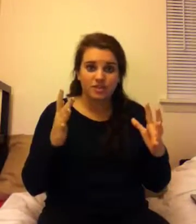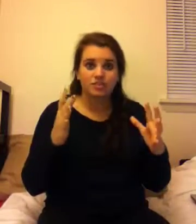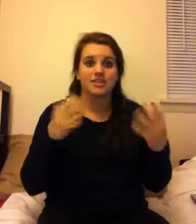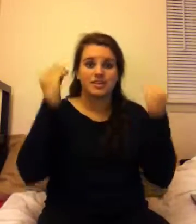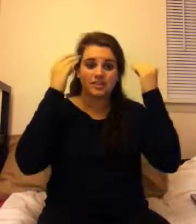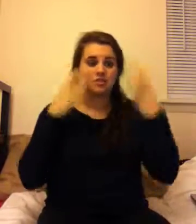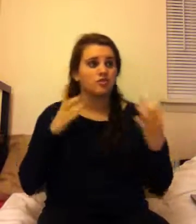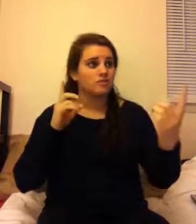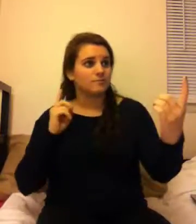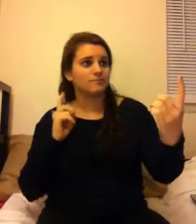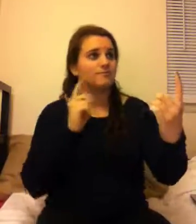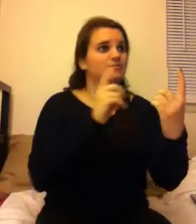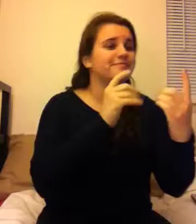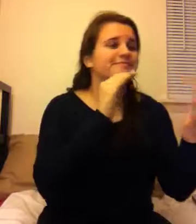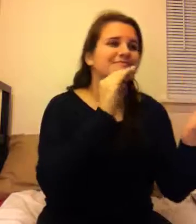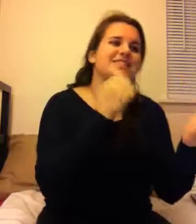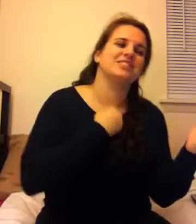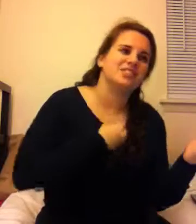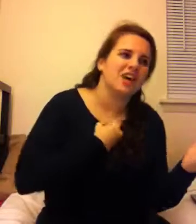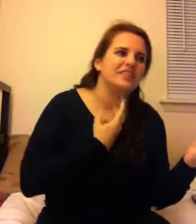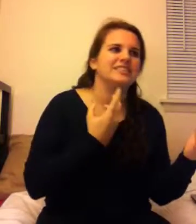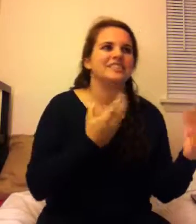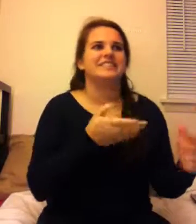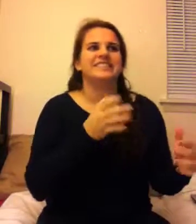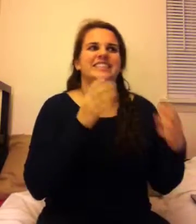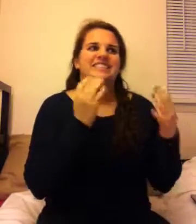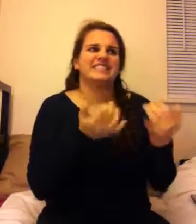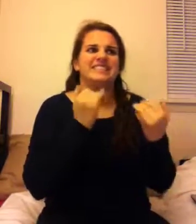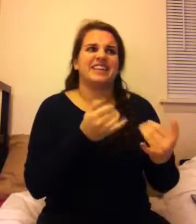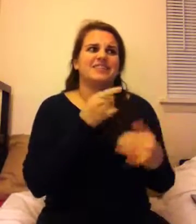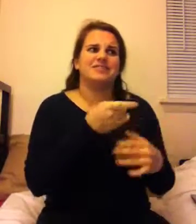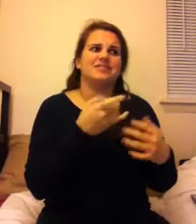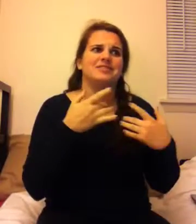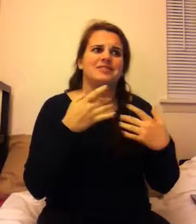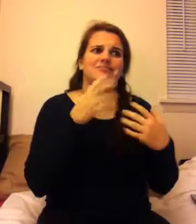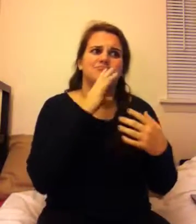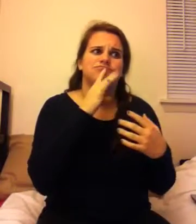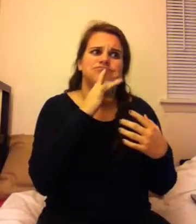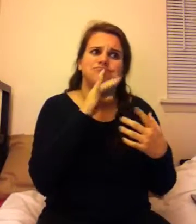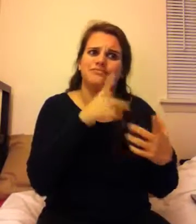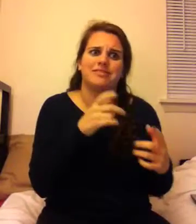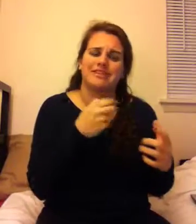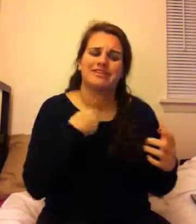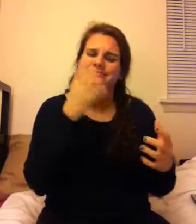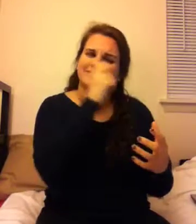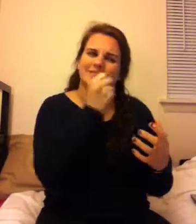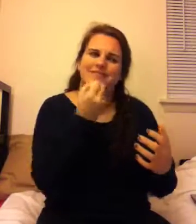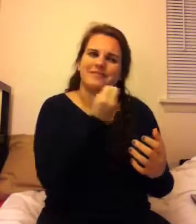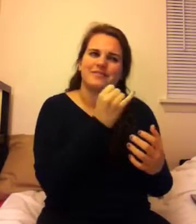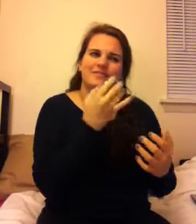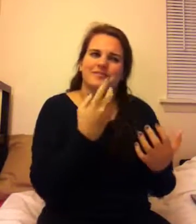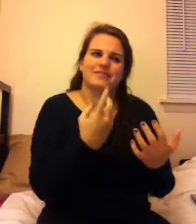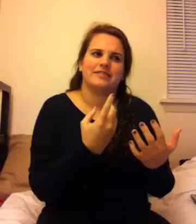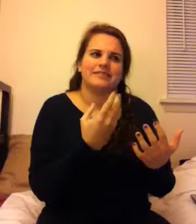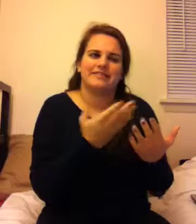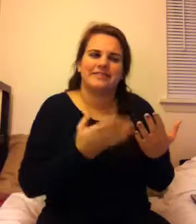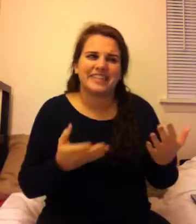is that you missed. It's very important for the deaf person to get all the information, or